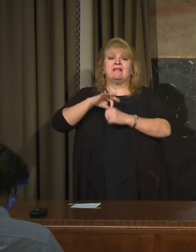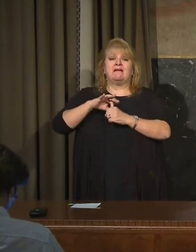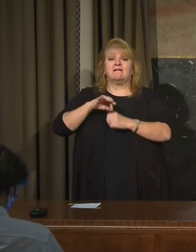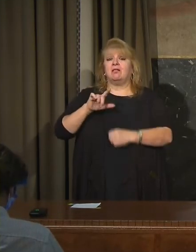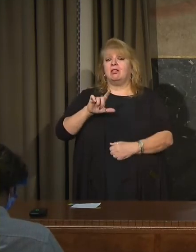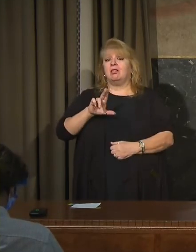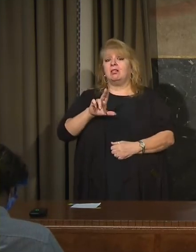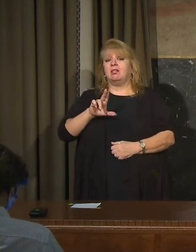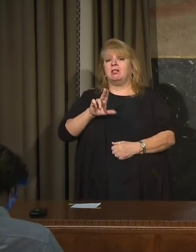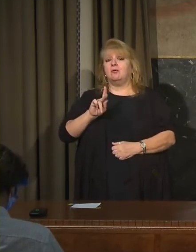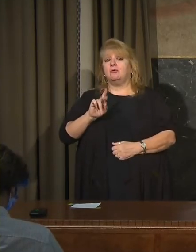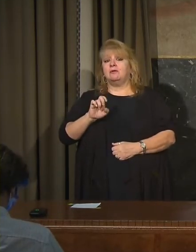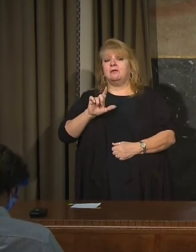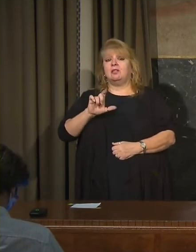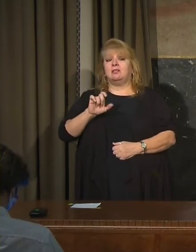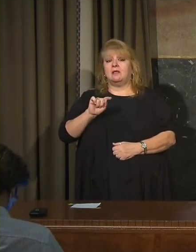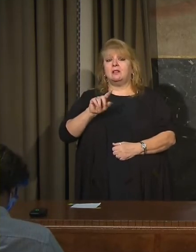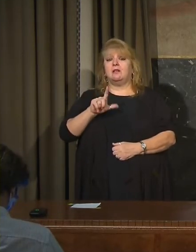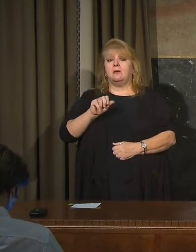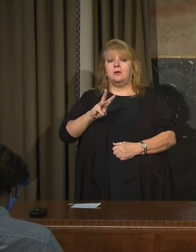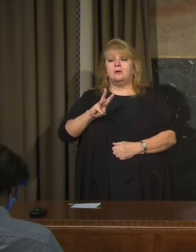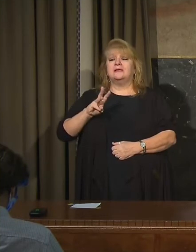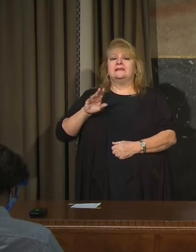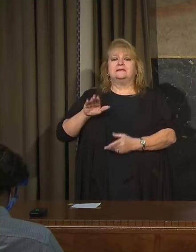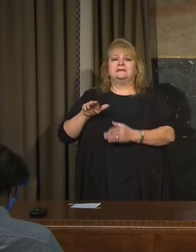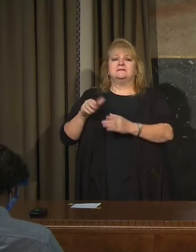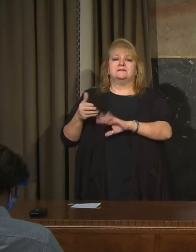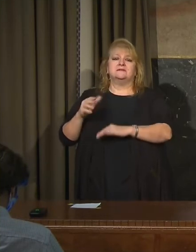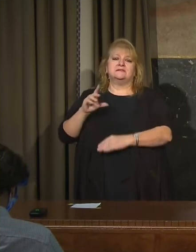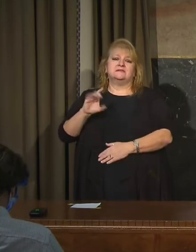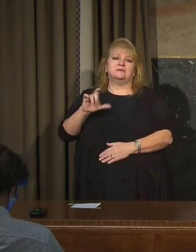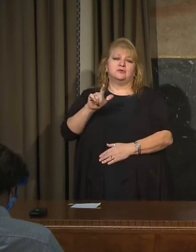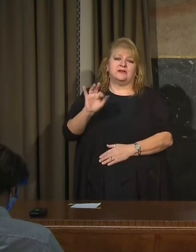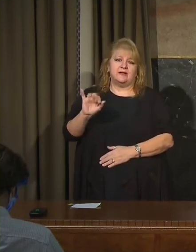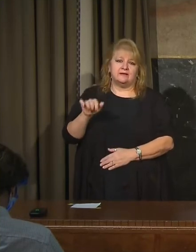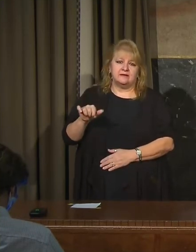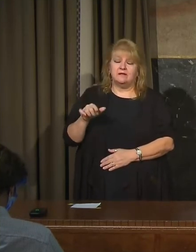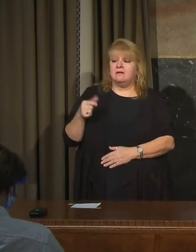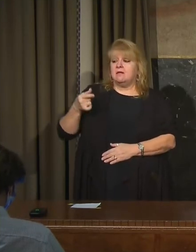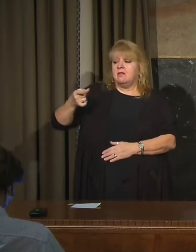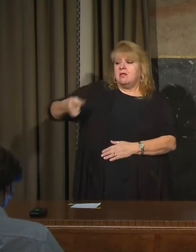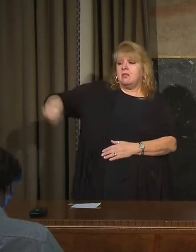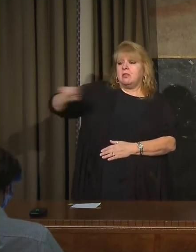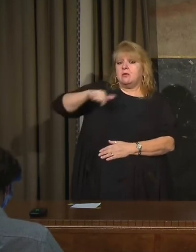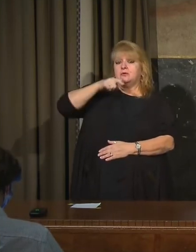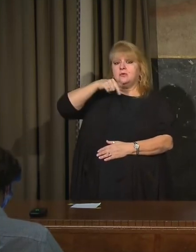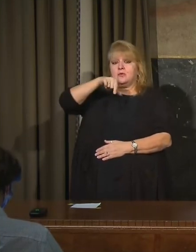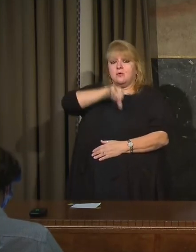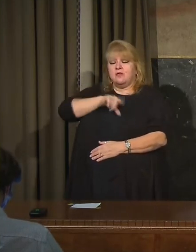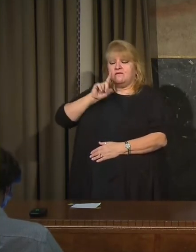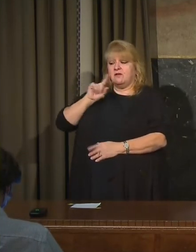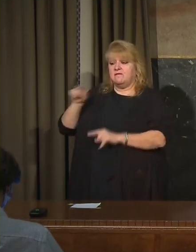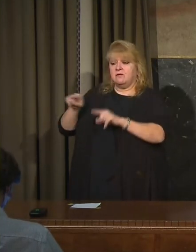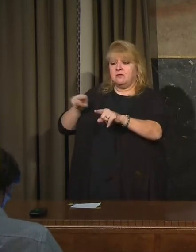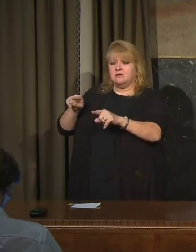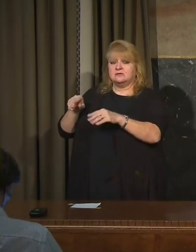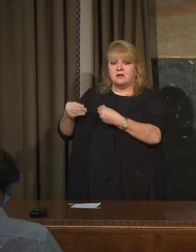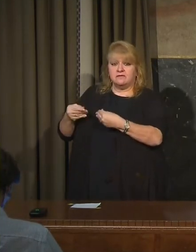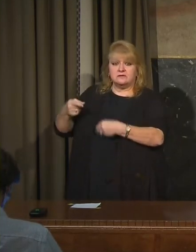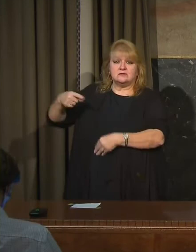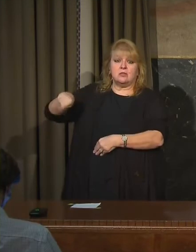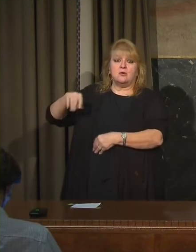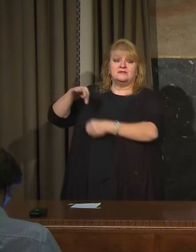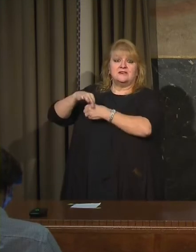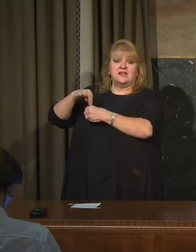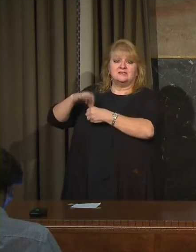Luke Letlow on December the 29th. The qualifying for those offices, those elections, I should say, will